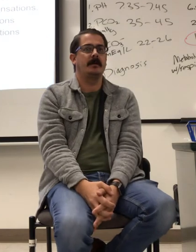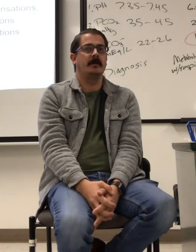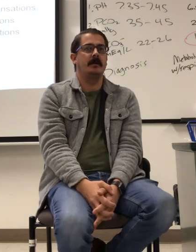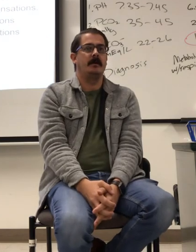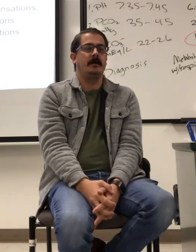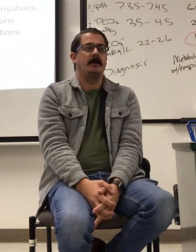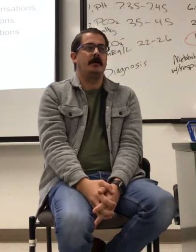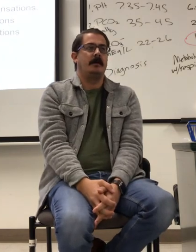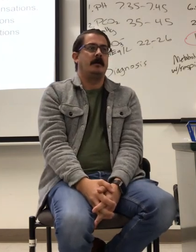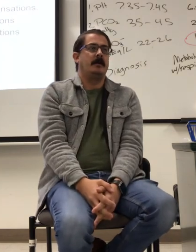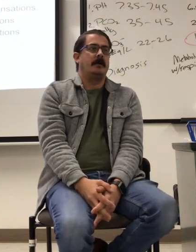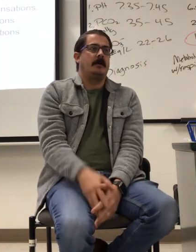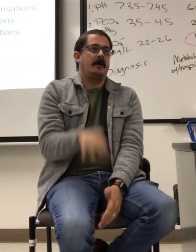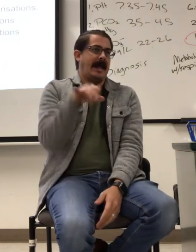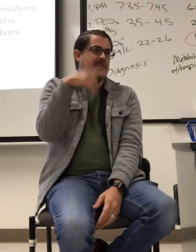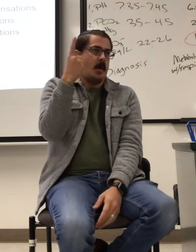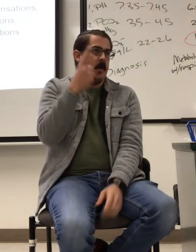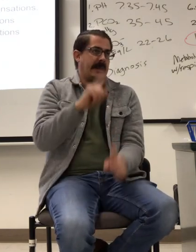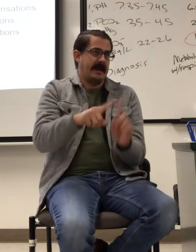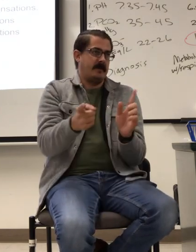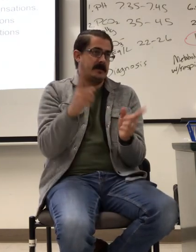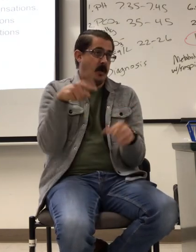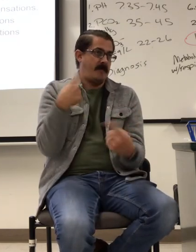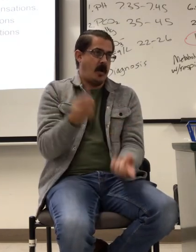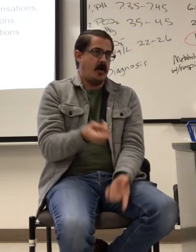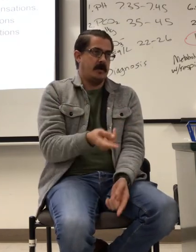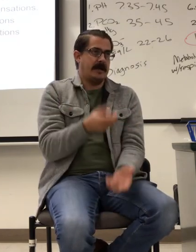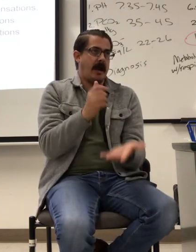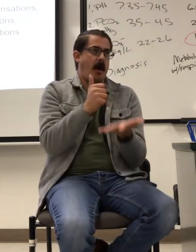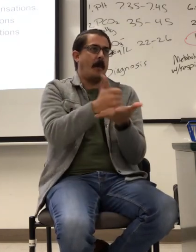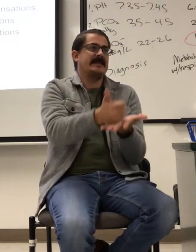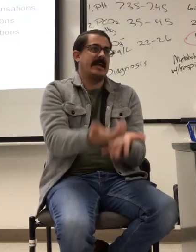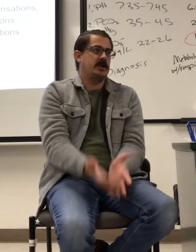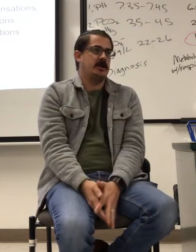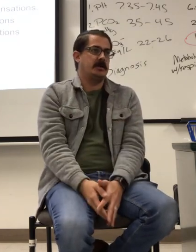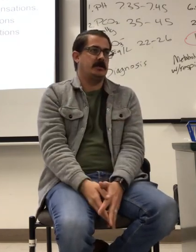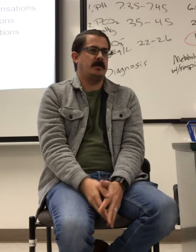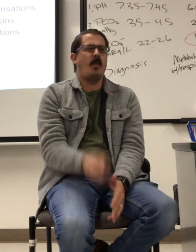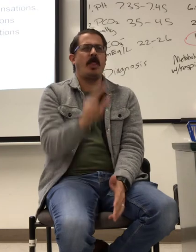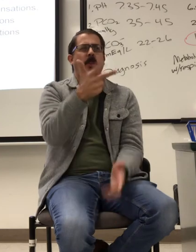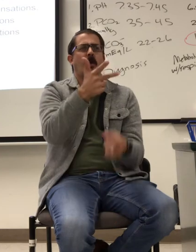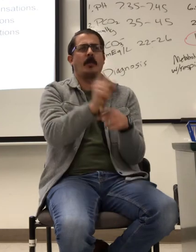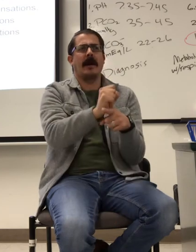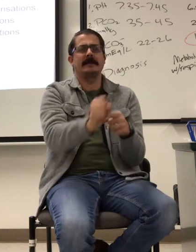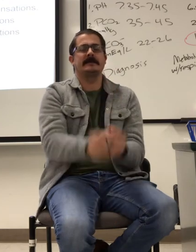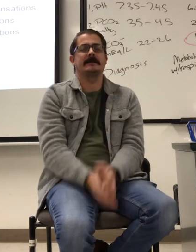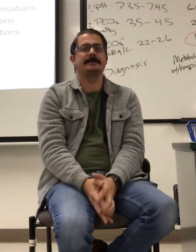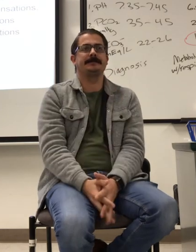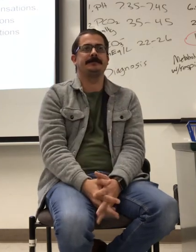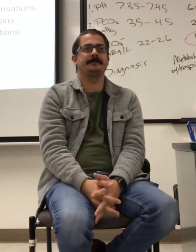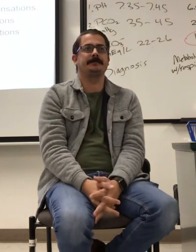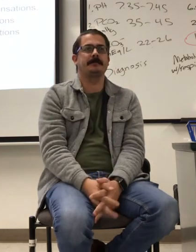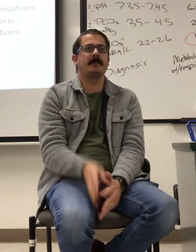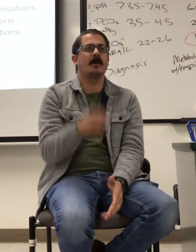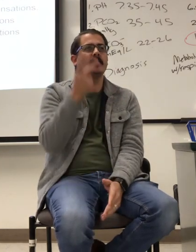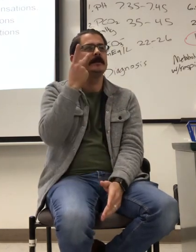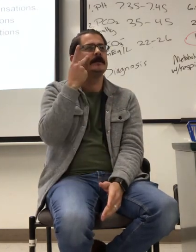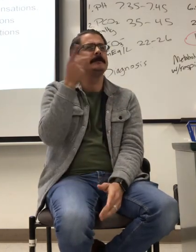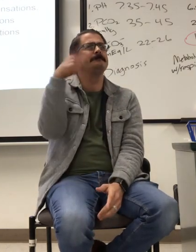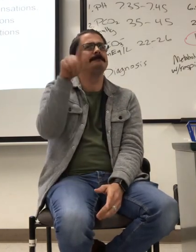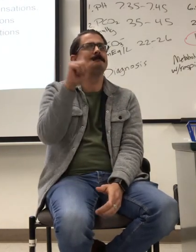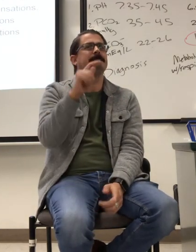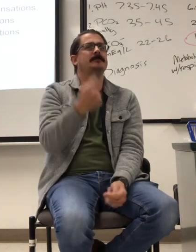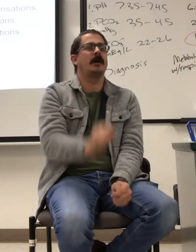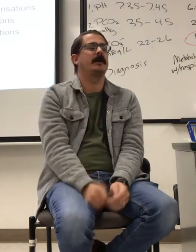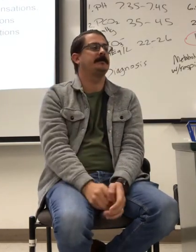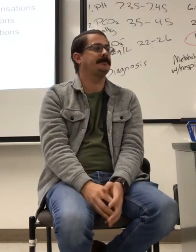That's what the value tells. That's the only difference between the two so far. Okay, let's do a third one. I want to see you guys